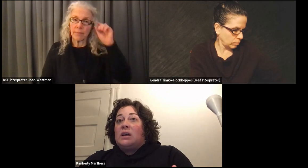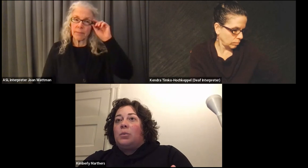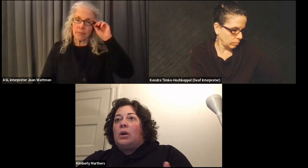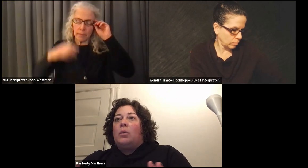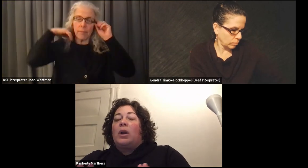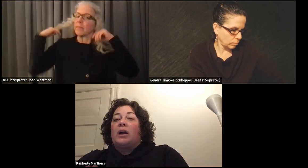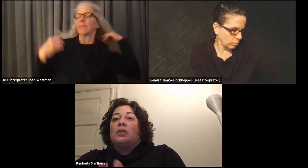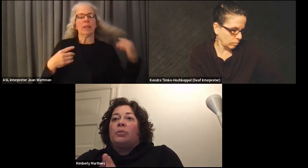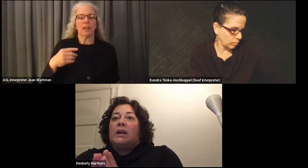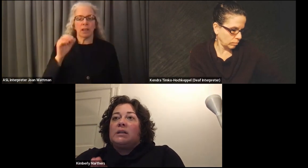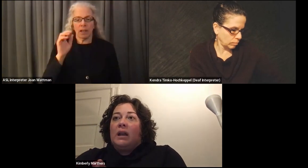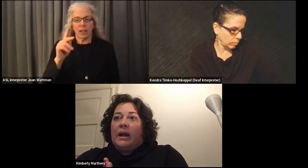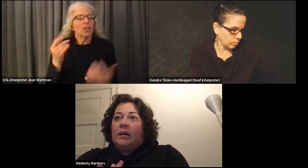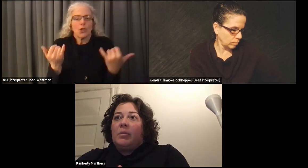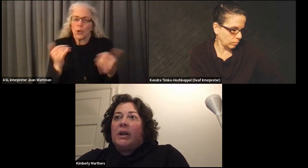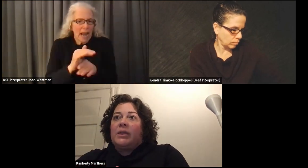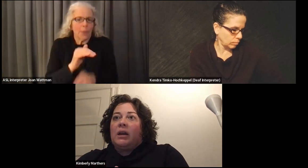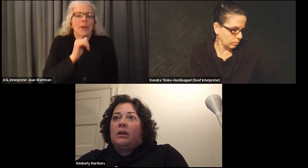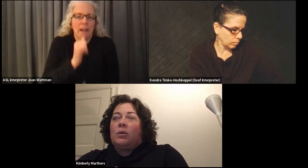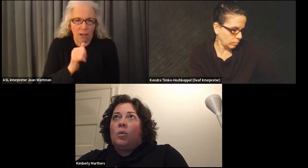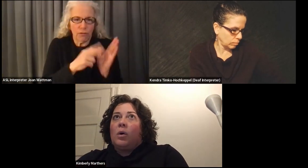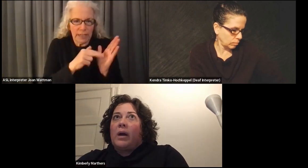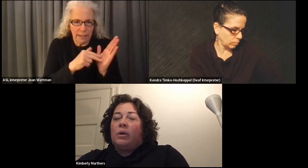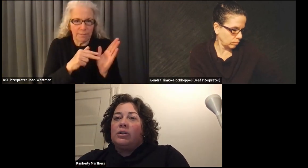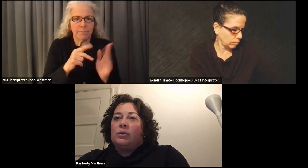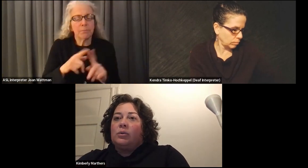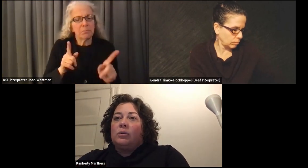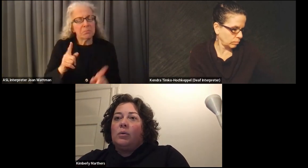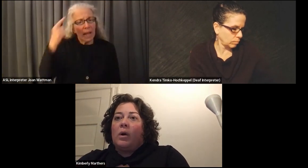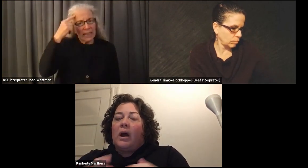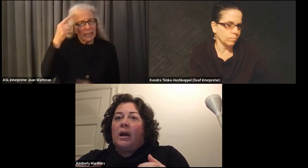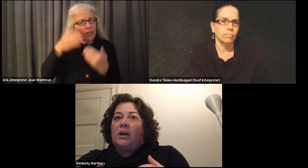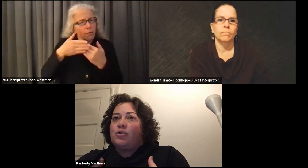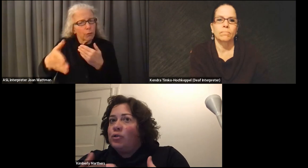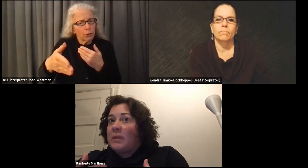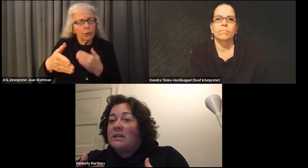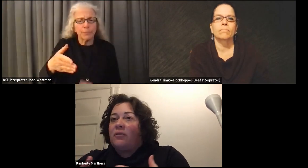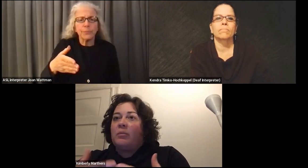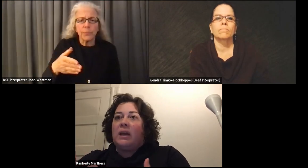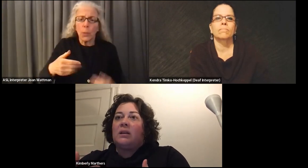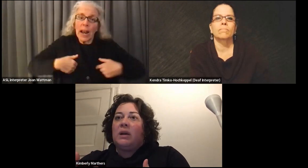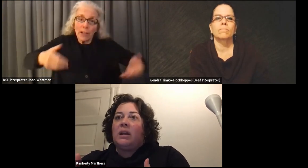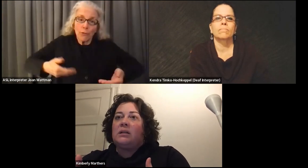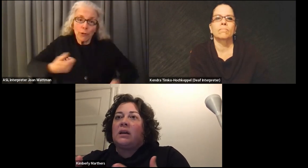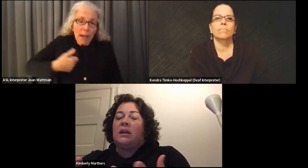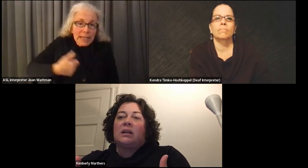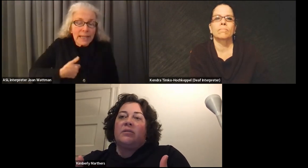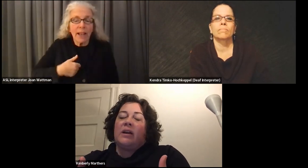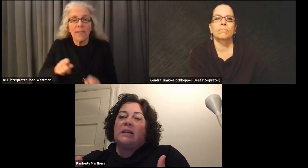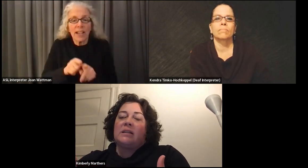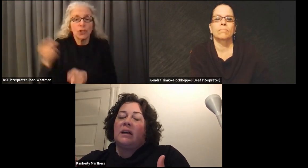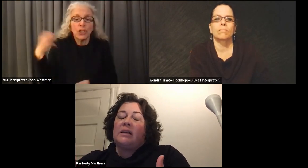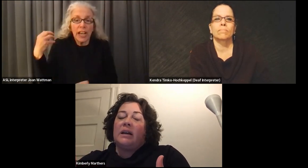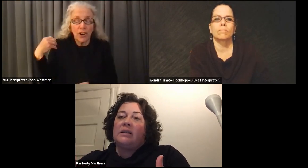So as I said, we're not going to read it tonight, but I think what I will do when I introduce myself and begin the meetings, I think that's